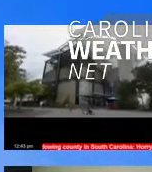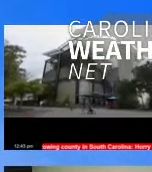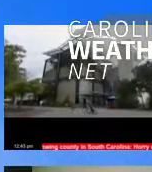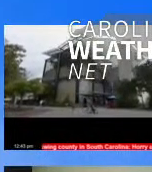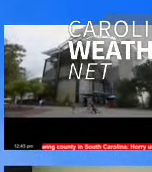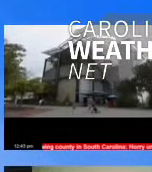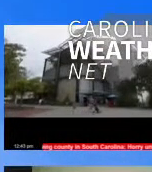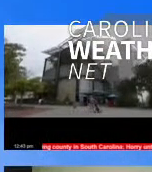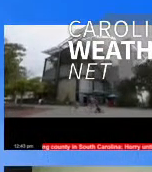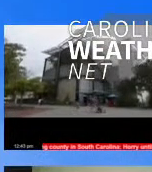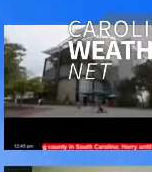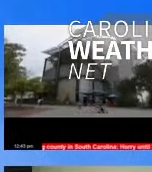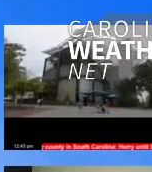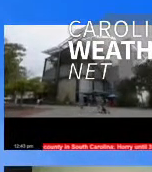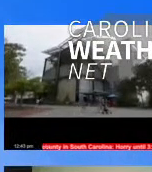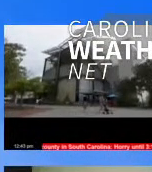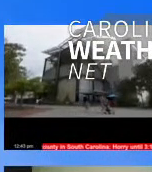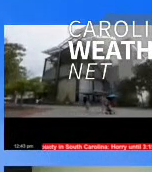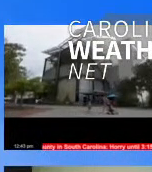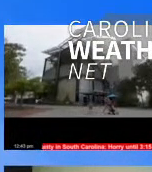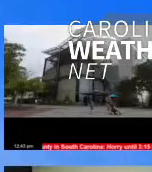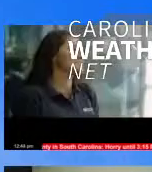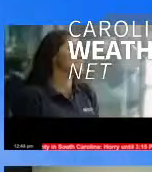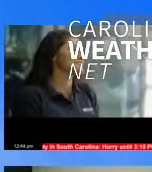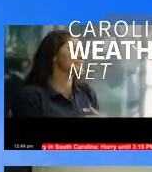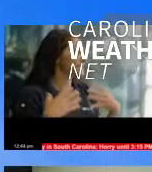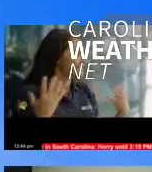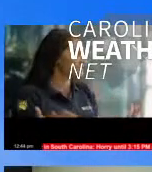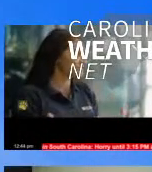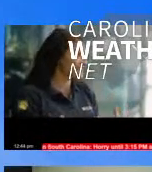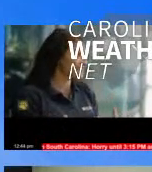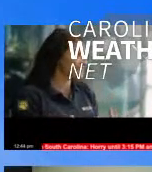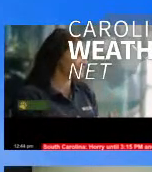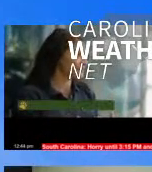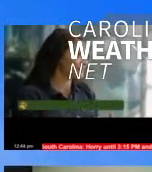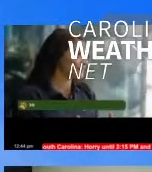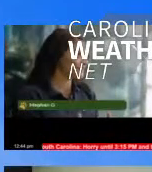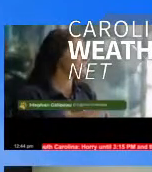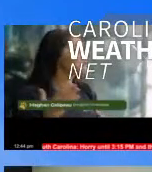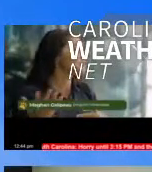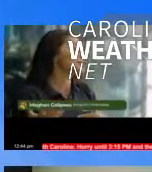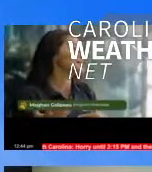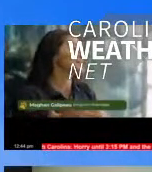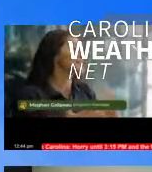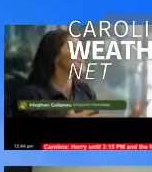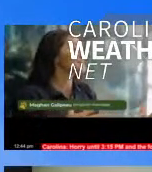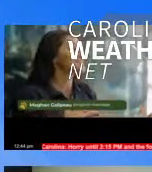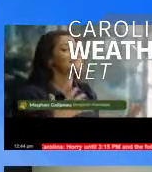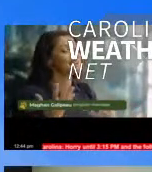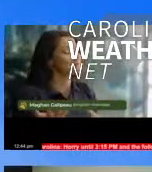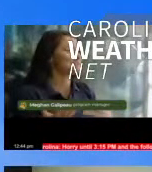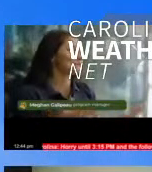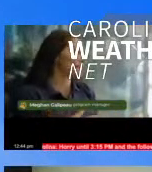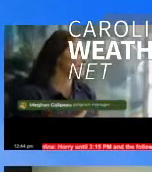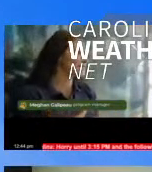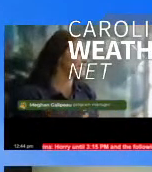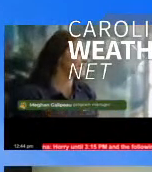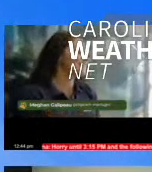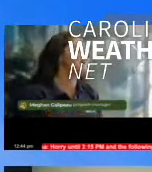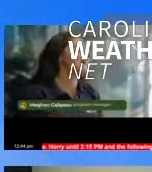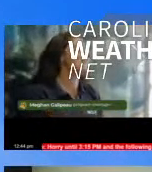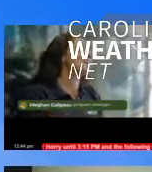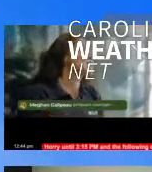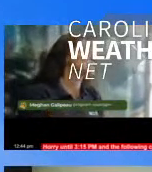North Carolina, Jacksonville, Jacksonville, Wilmington, down into the Myrtle Beach area, then all of the Outer